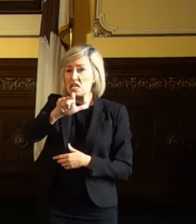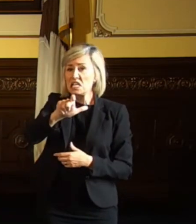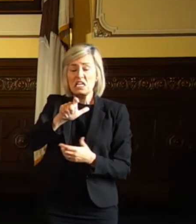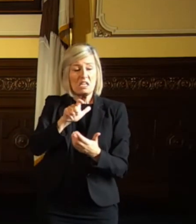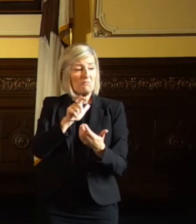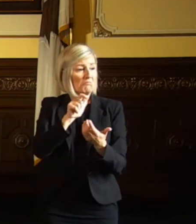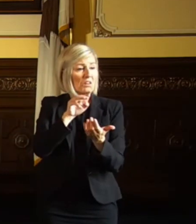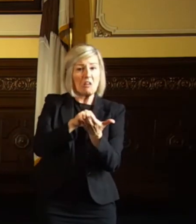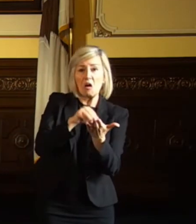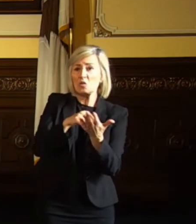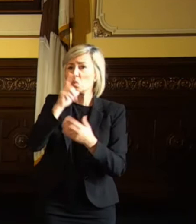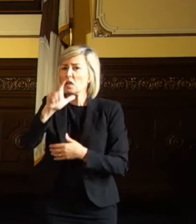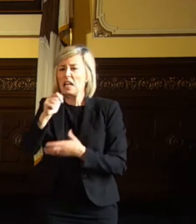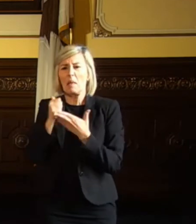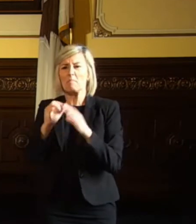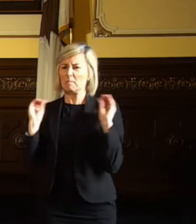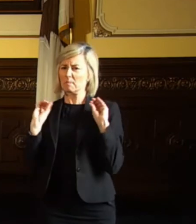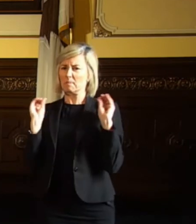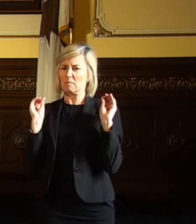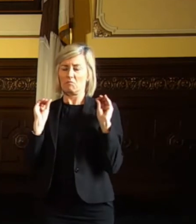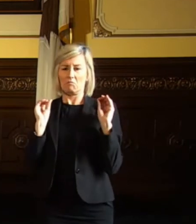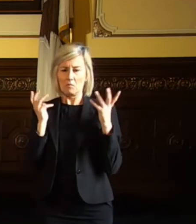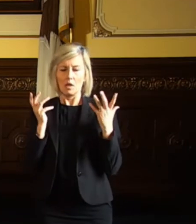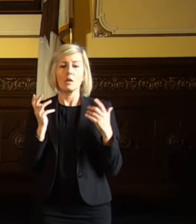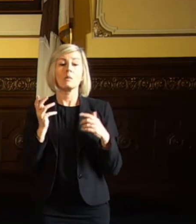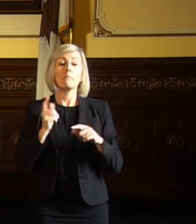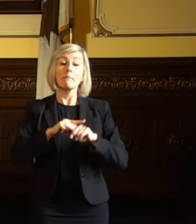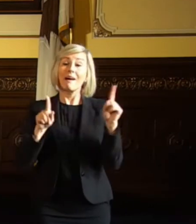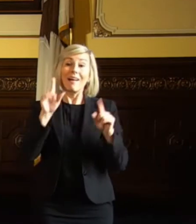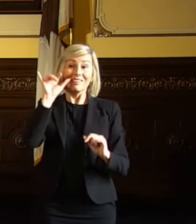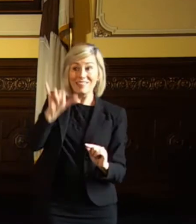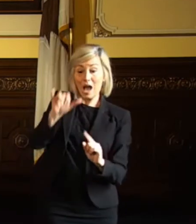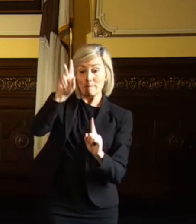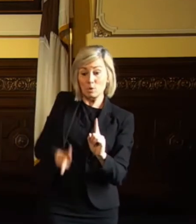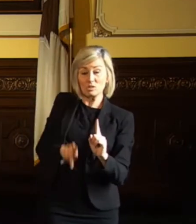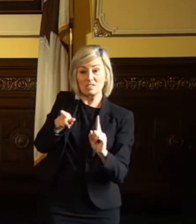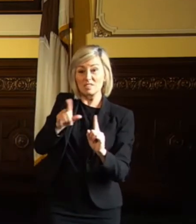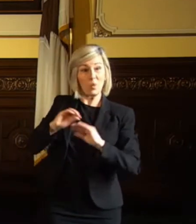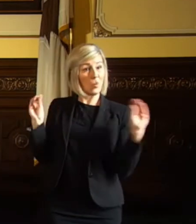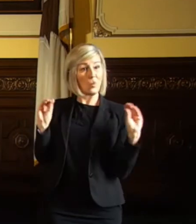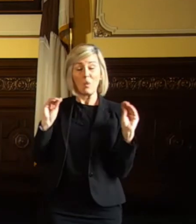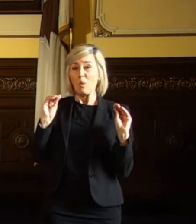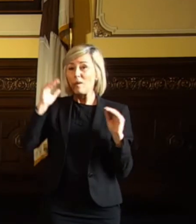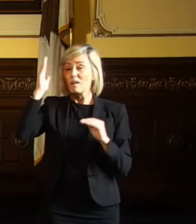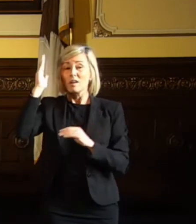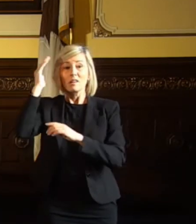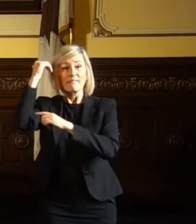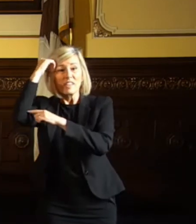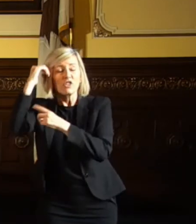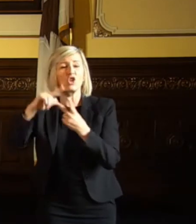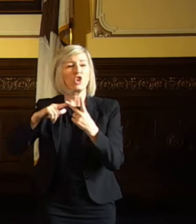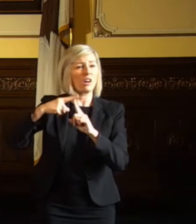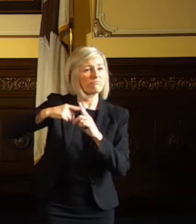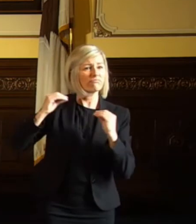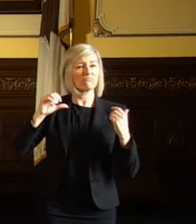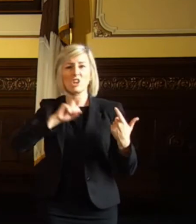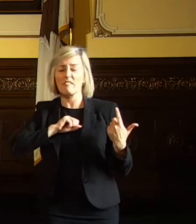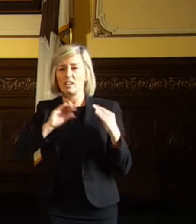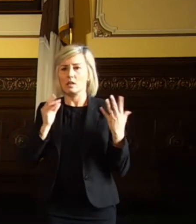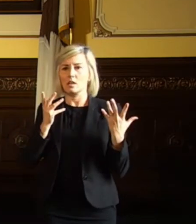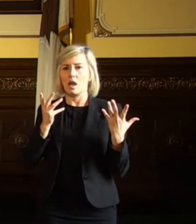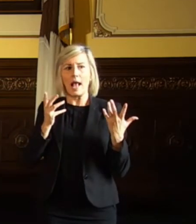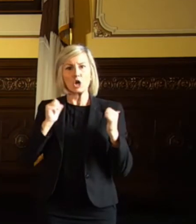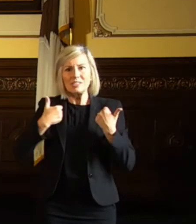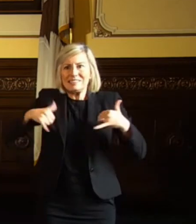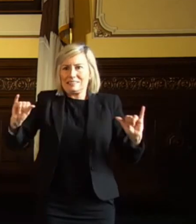care. However, a person who is asymptomatic can potentially still spread the virus, which is why testing is